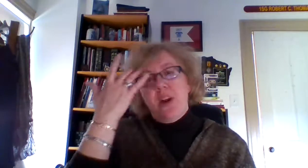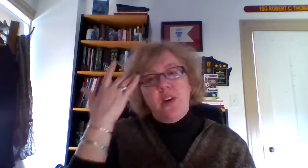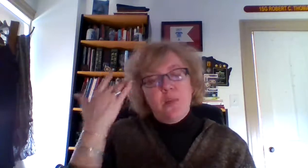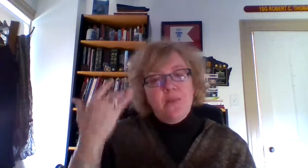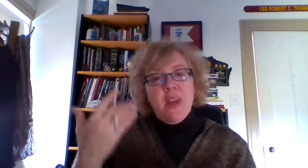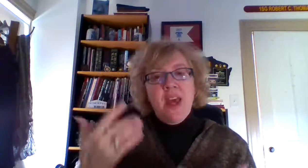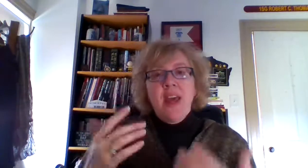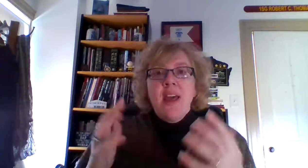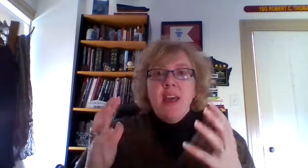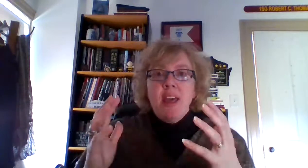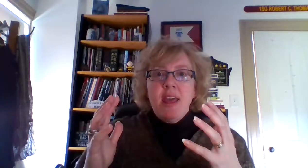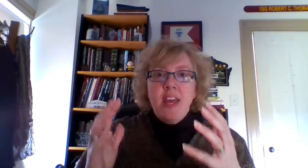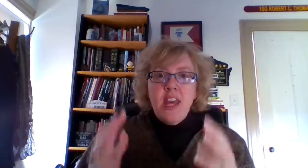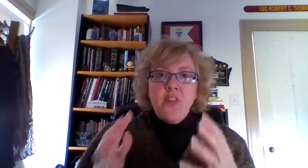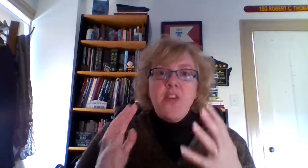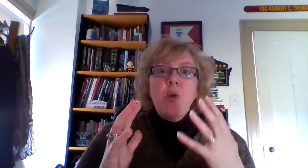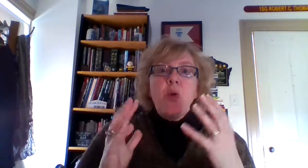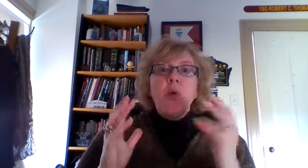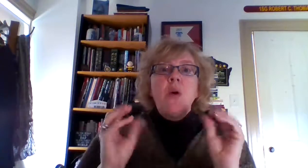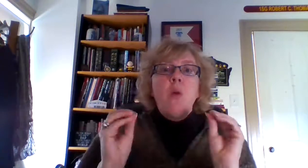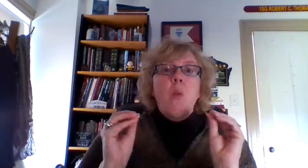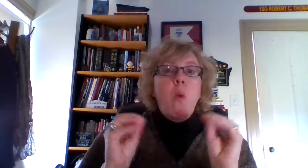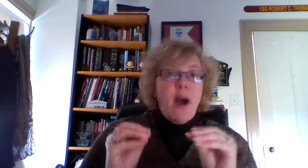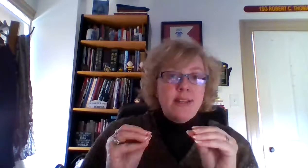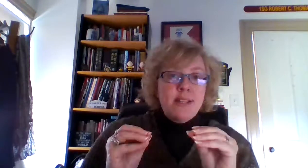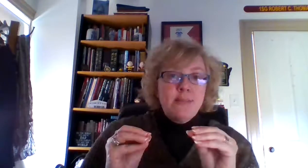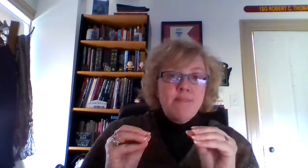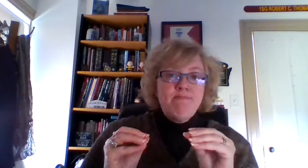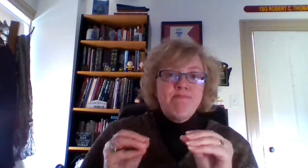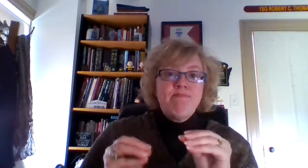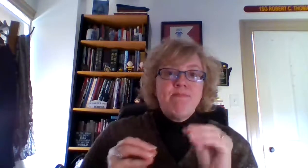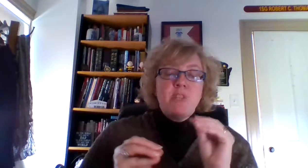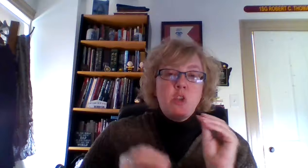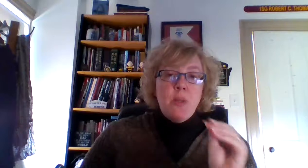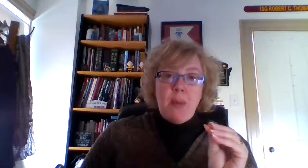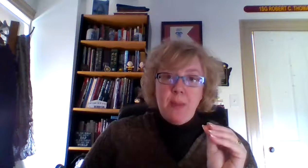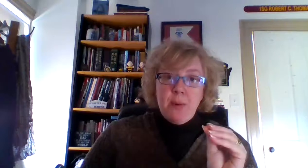do. If you want to do the paper,